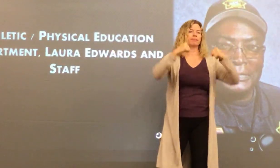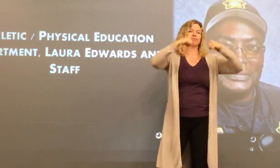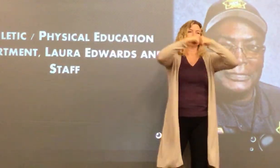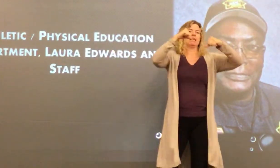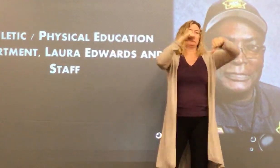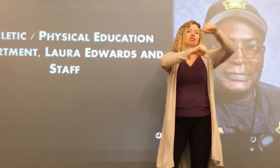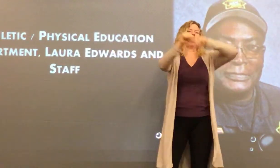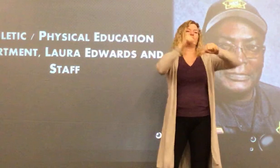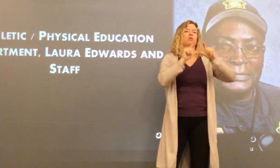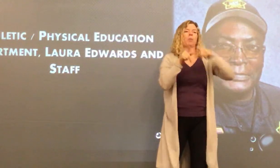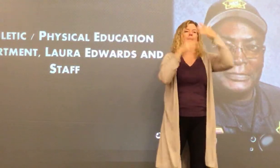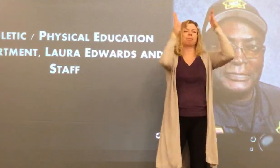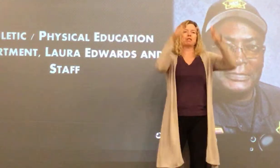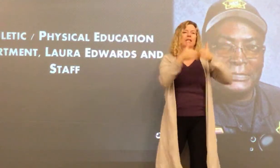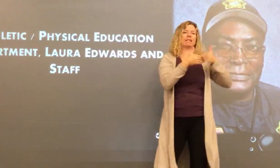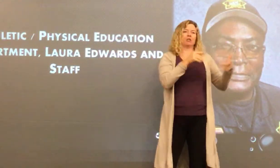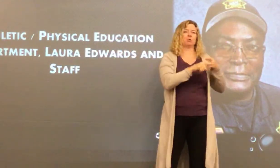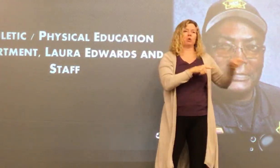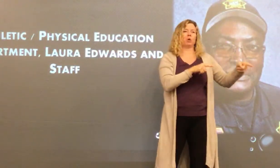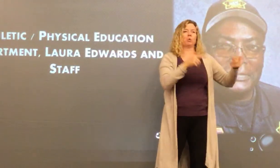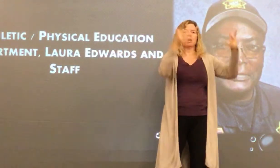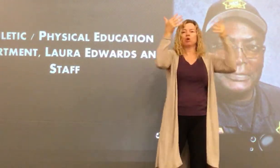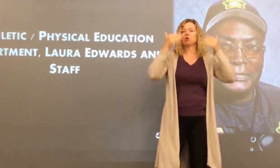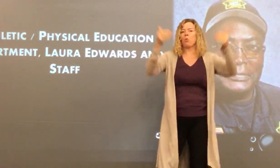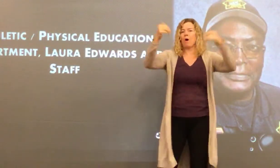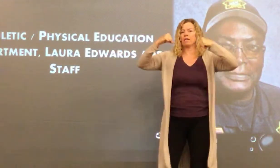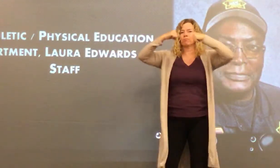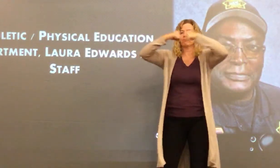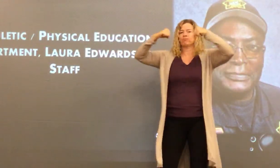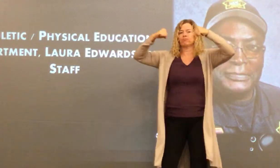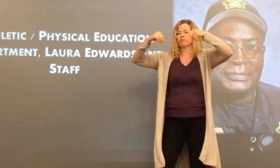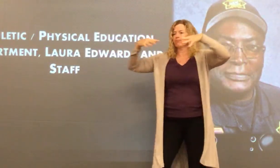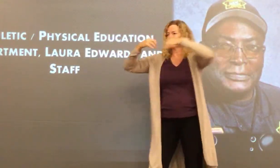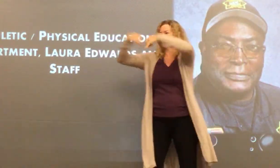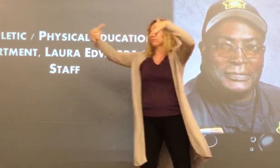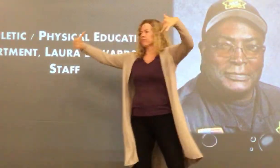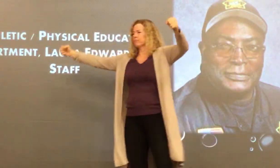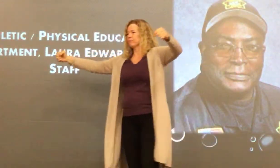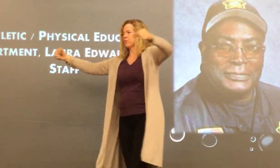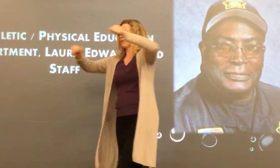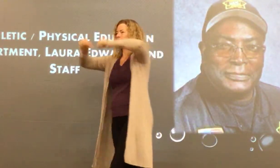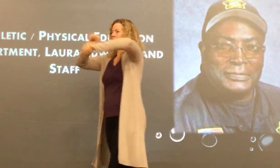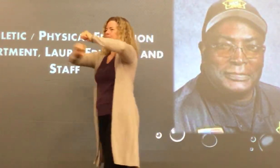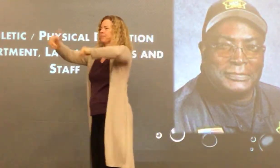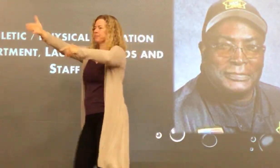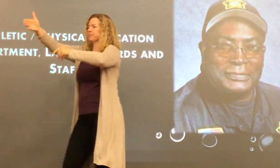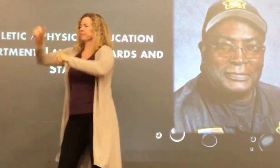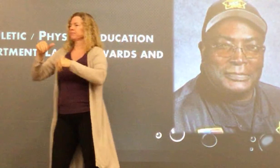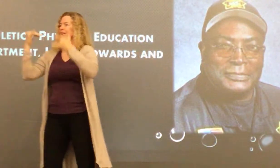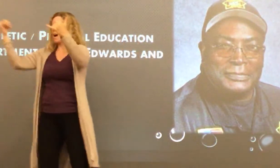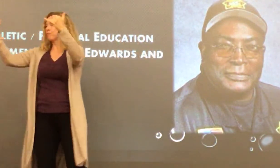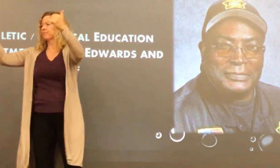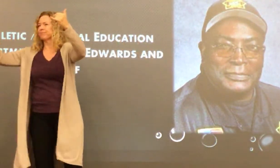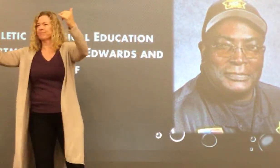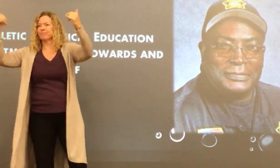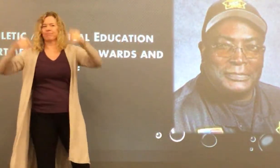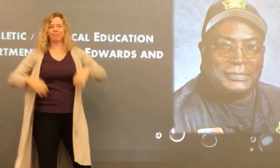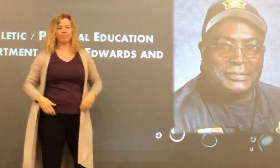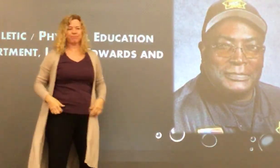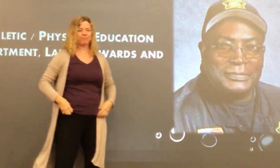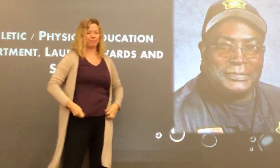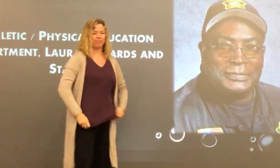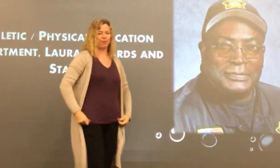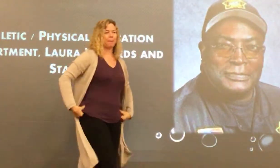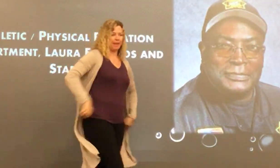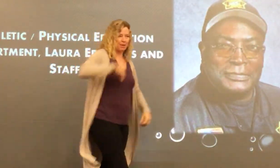he would tell you guys to fist pump each other. So fist pump to the person to your right and left. Give him a fist pump in